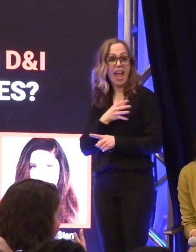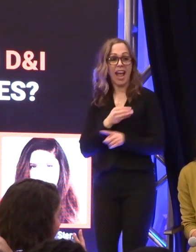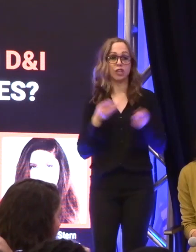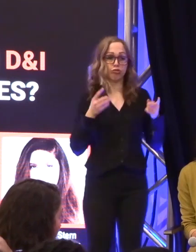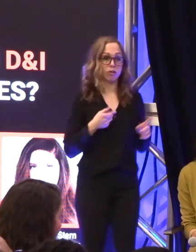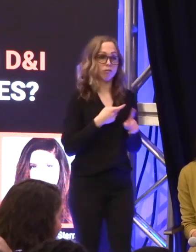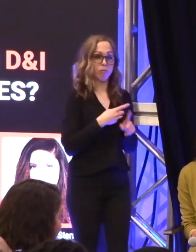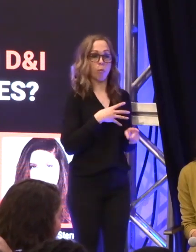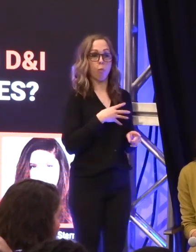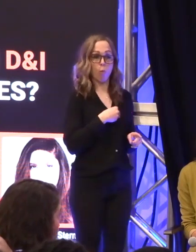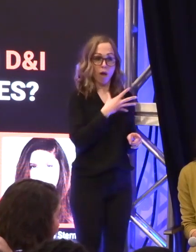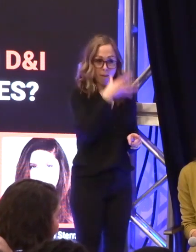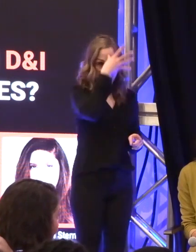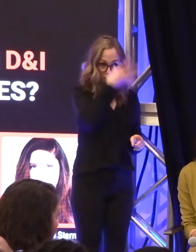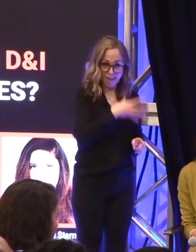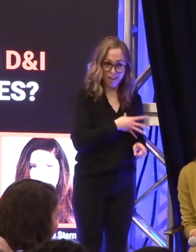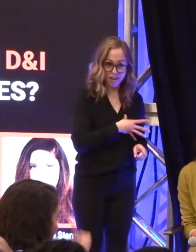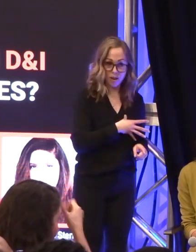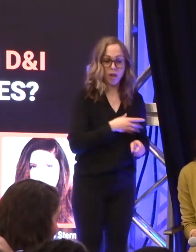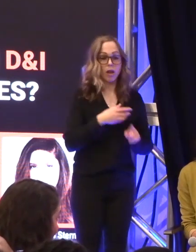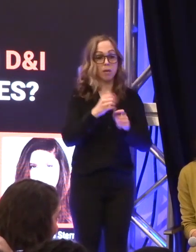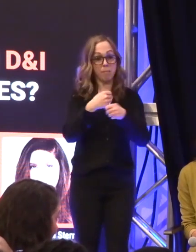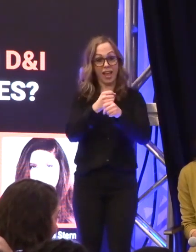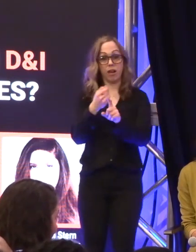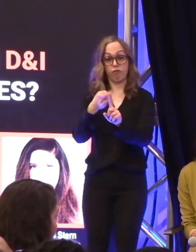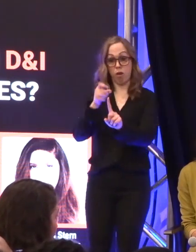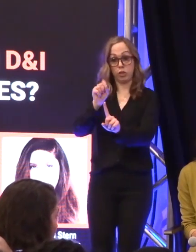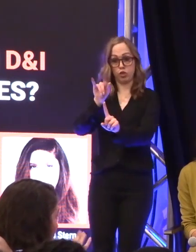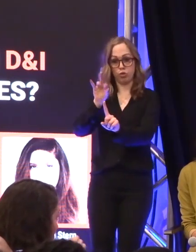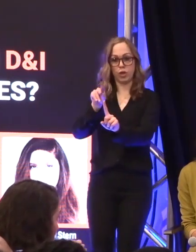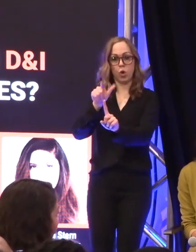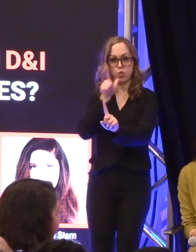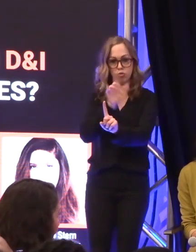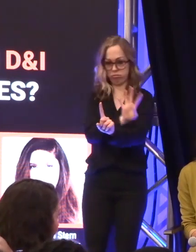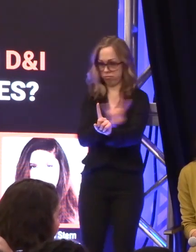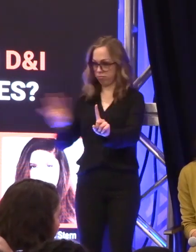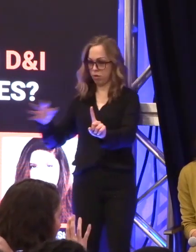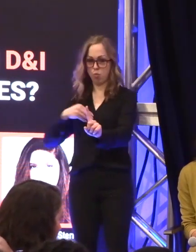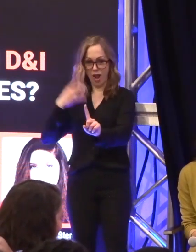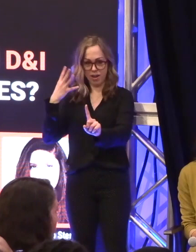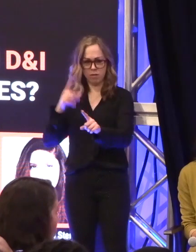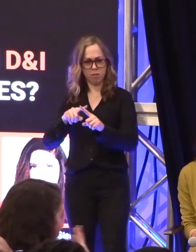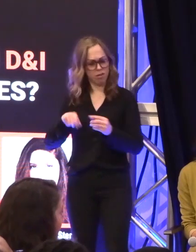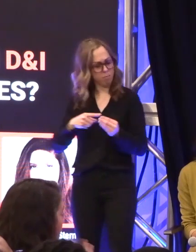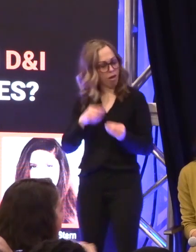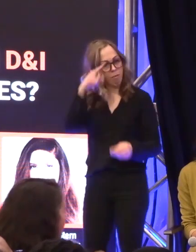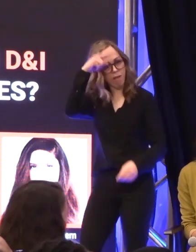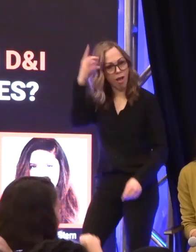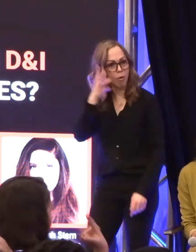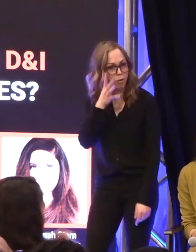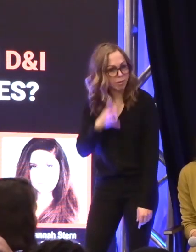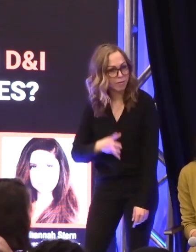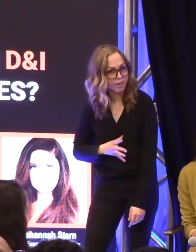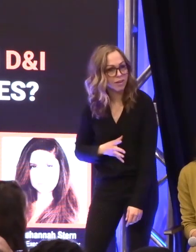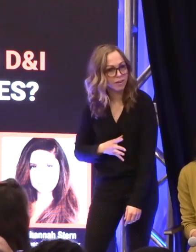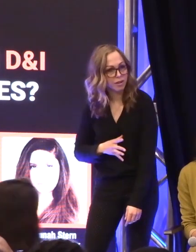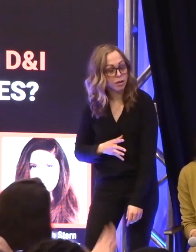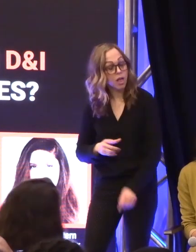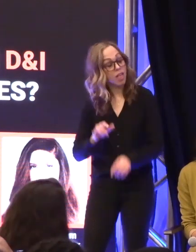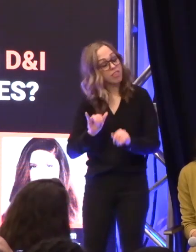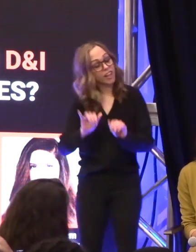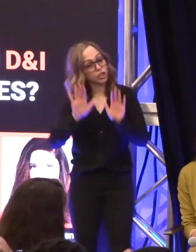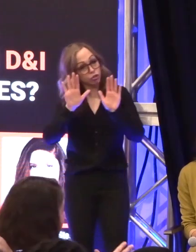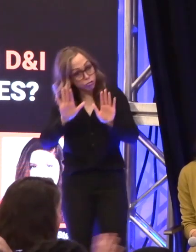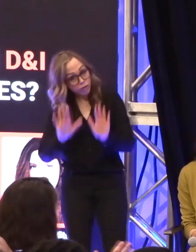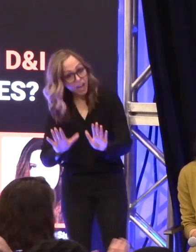man and made for a studio that was led by white people about black women. And it's great that the movie was made and